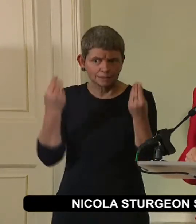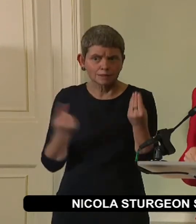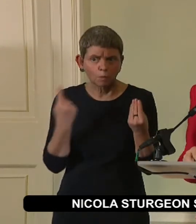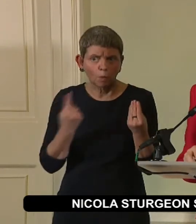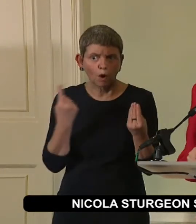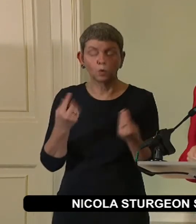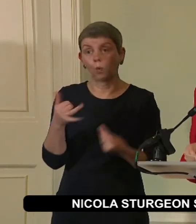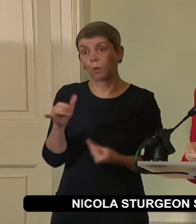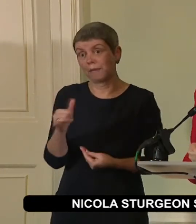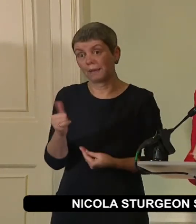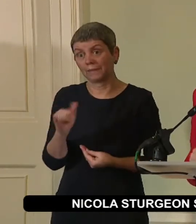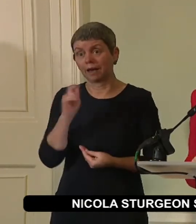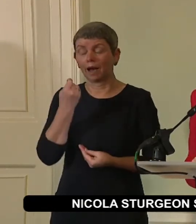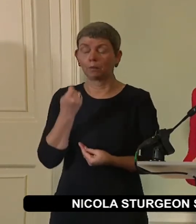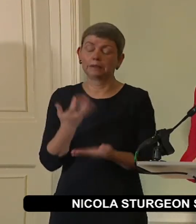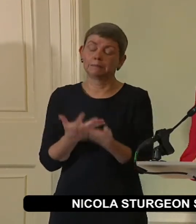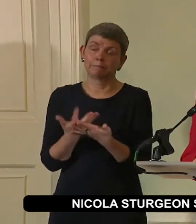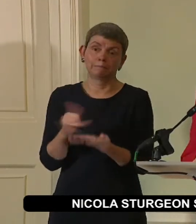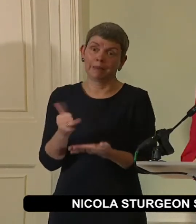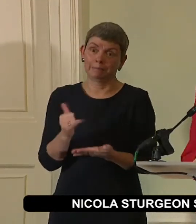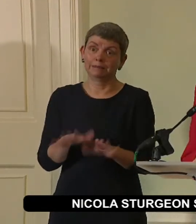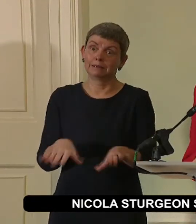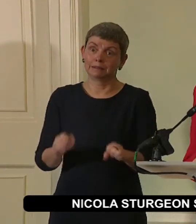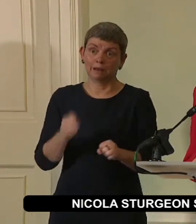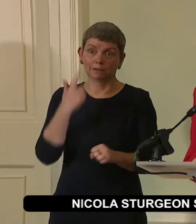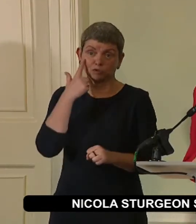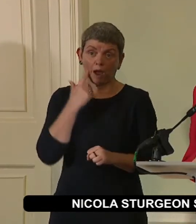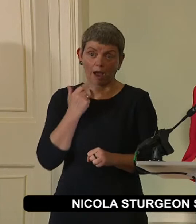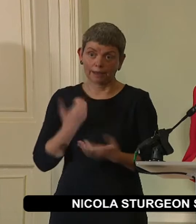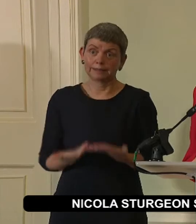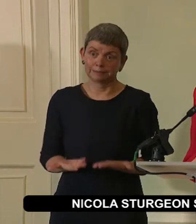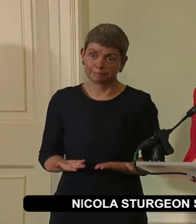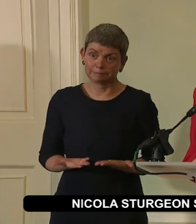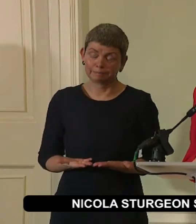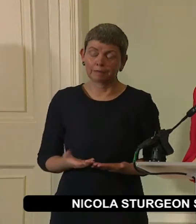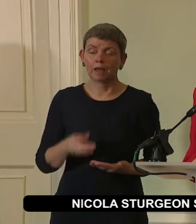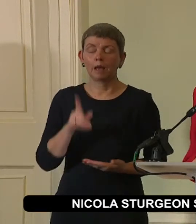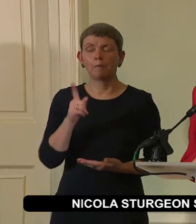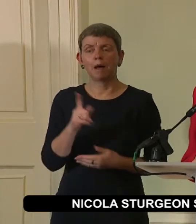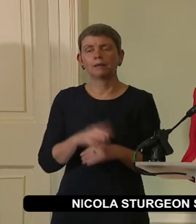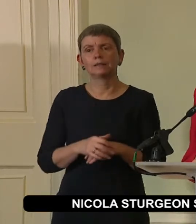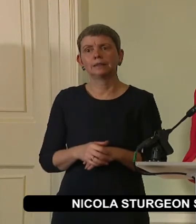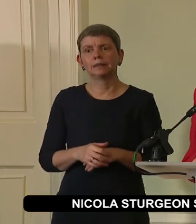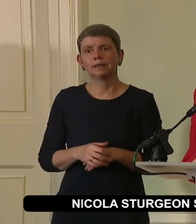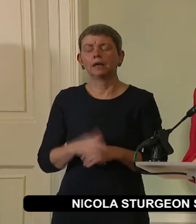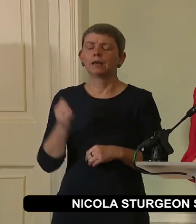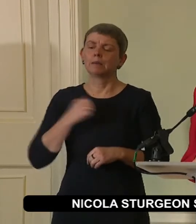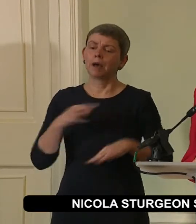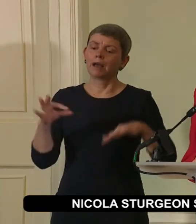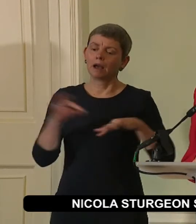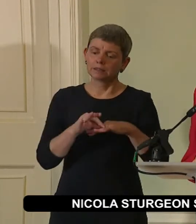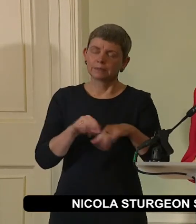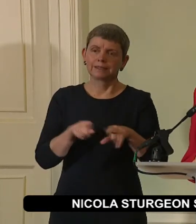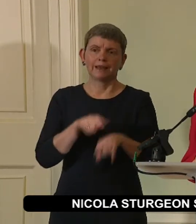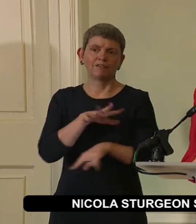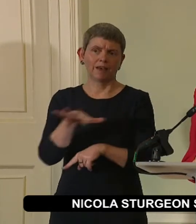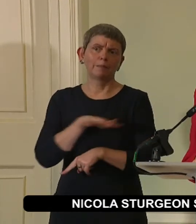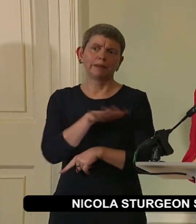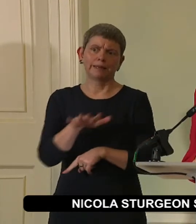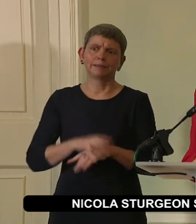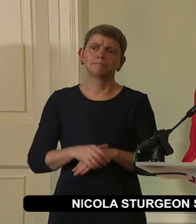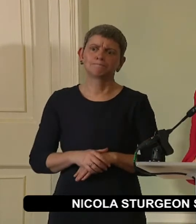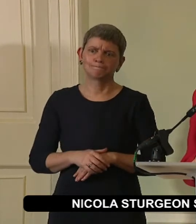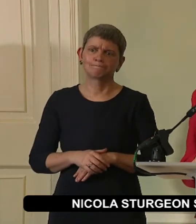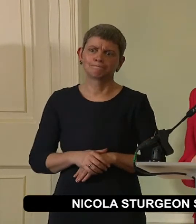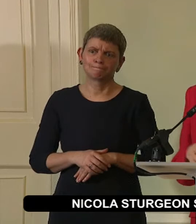perhaps more likely start to cry. But there are a couple of exceptions. Firstly, my husband and family. Few